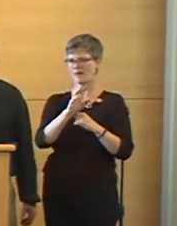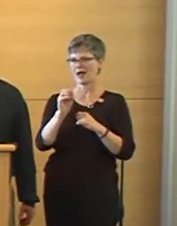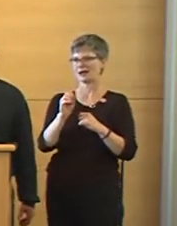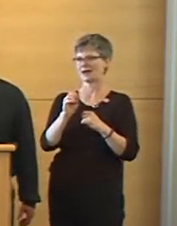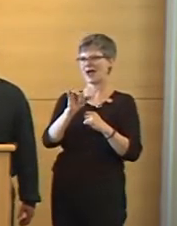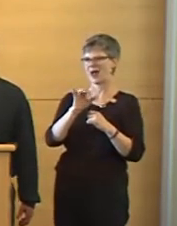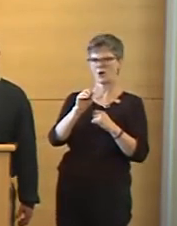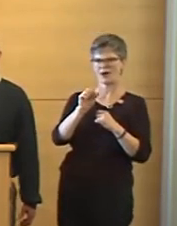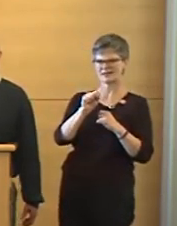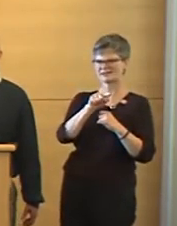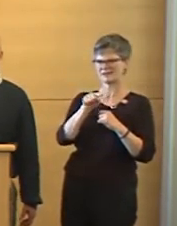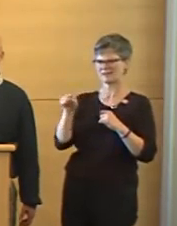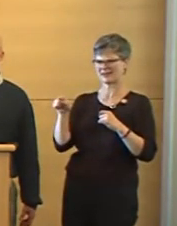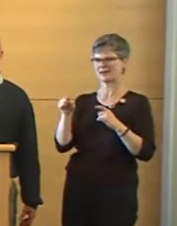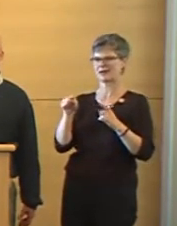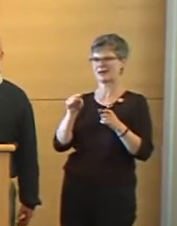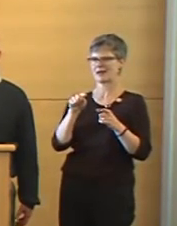okay.